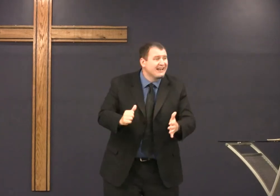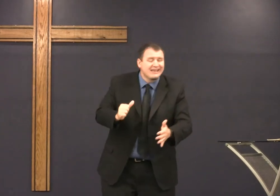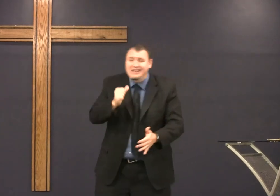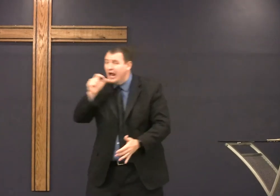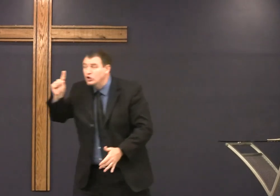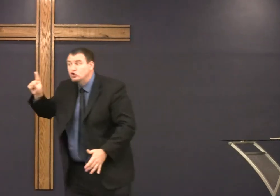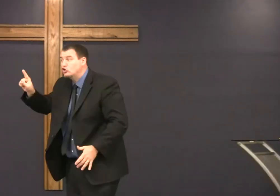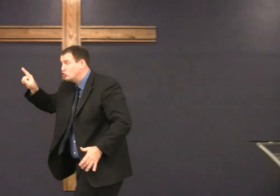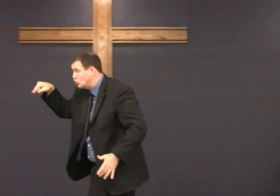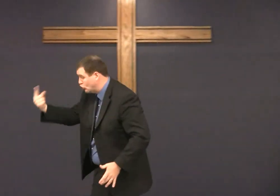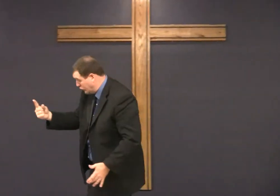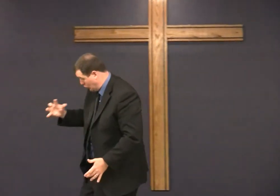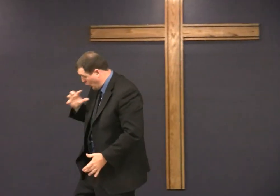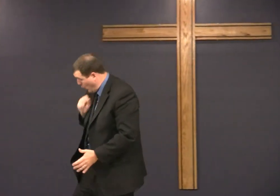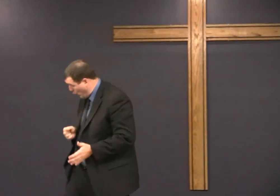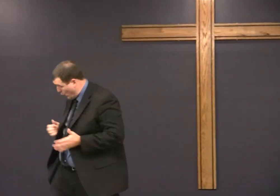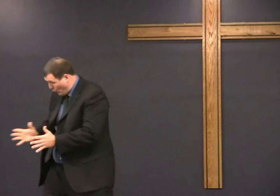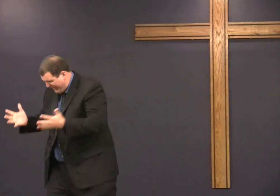new way, not just